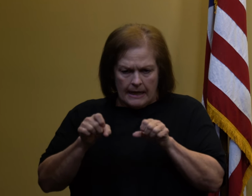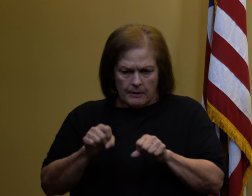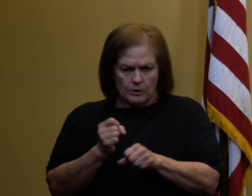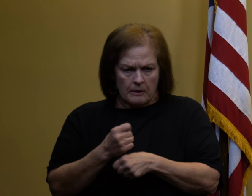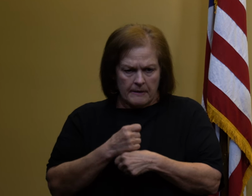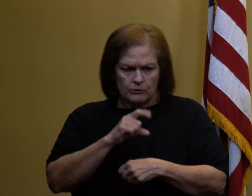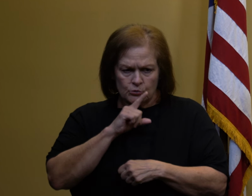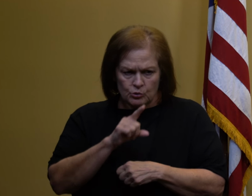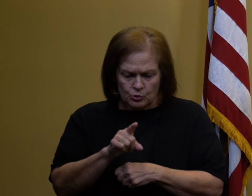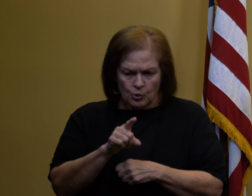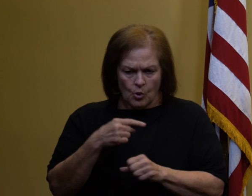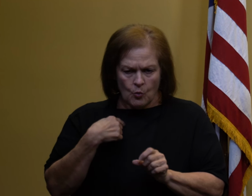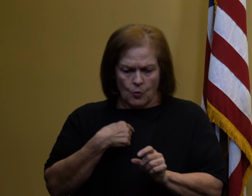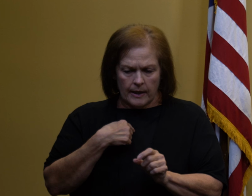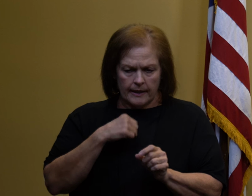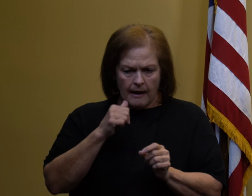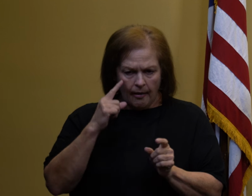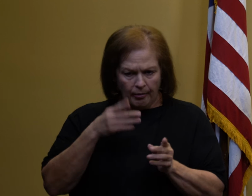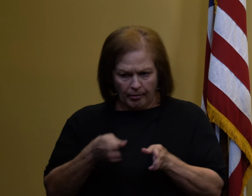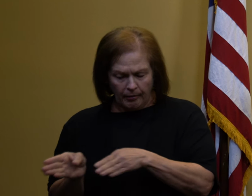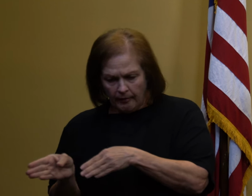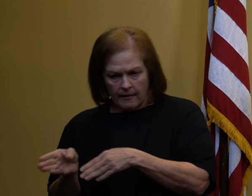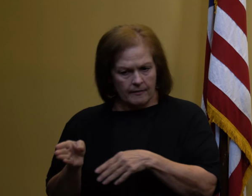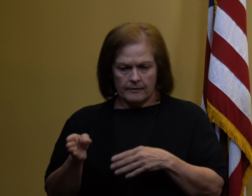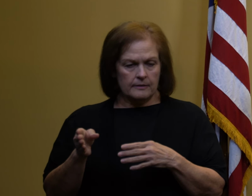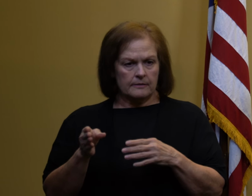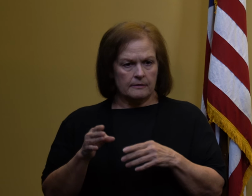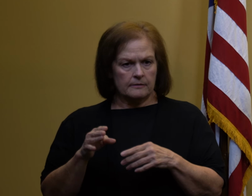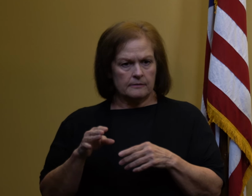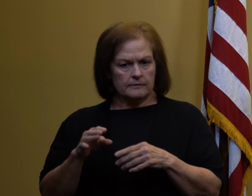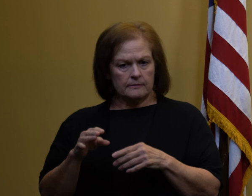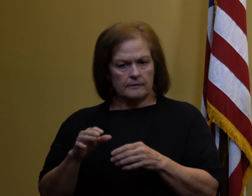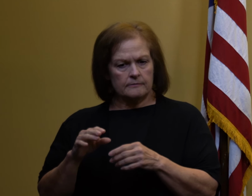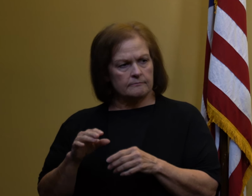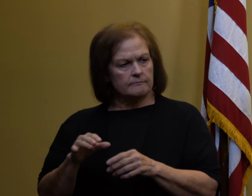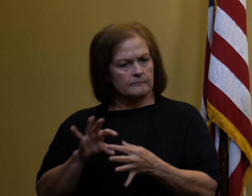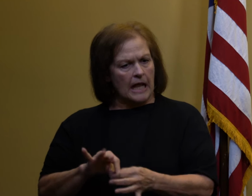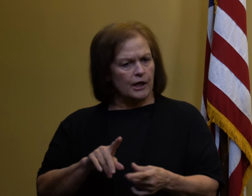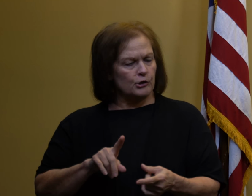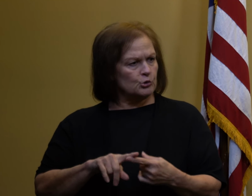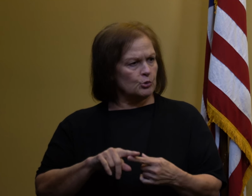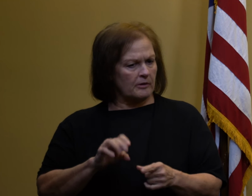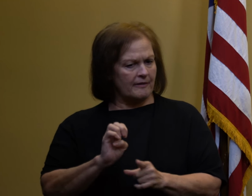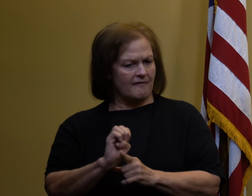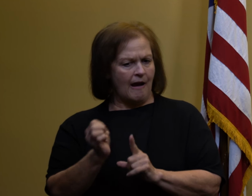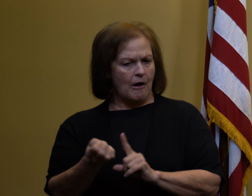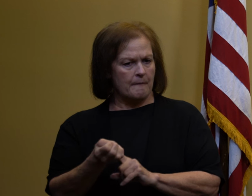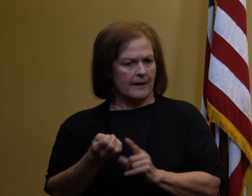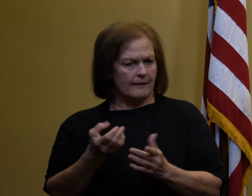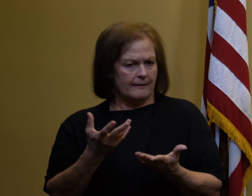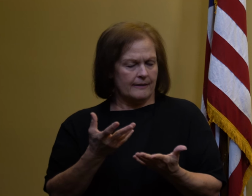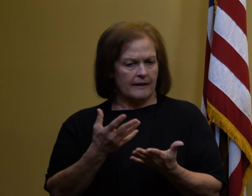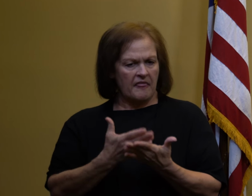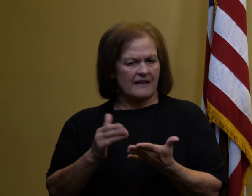to not be distracted by the existing environment or things that have come in the